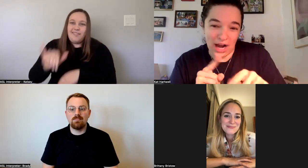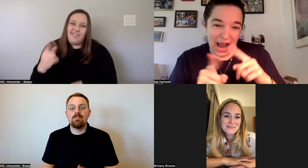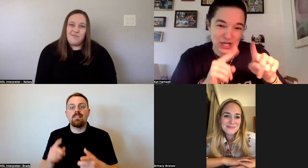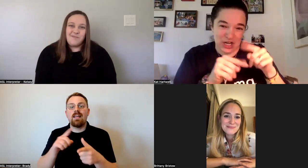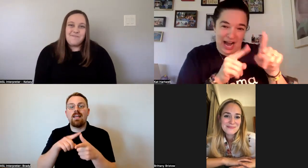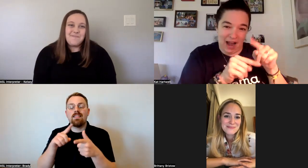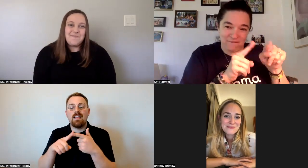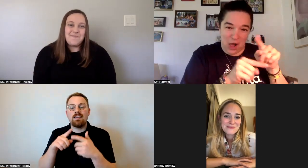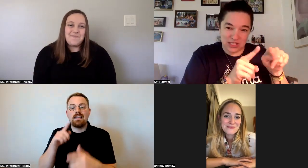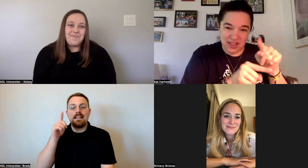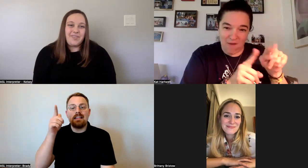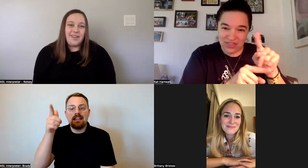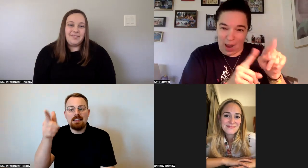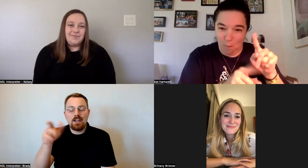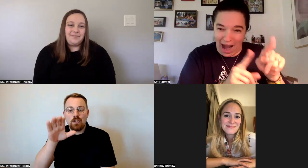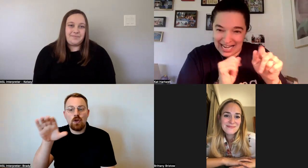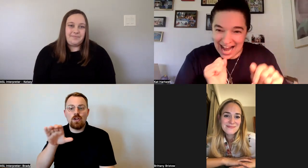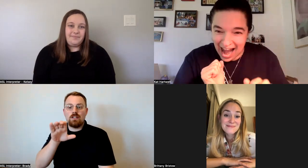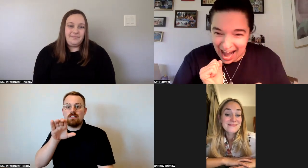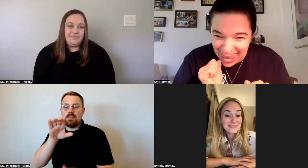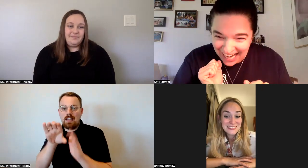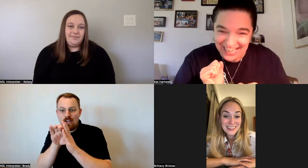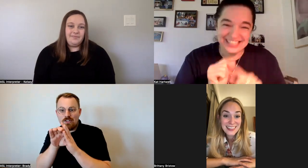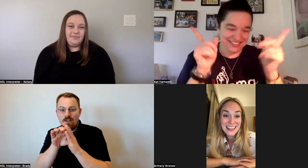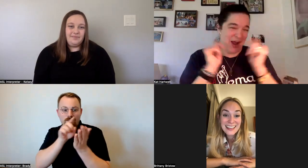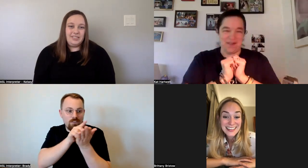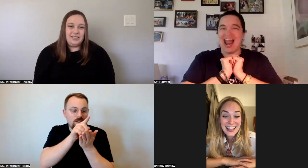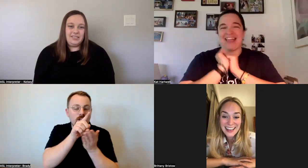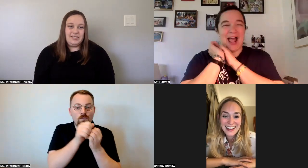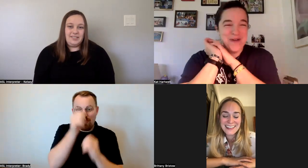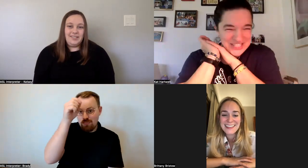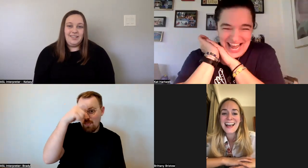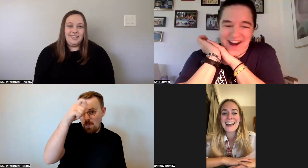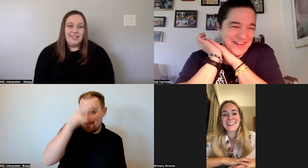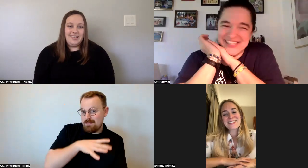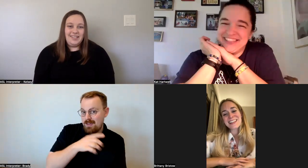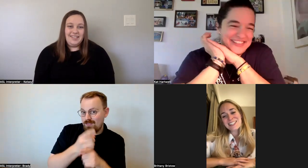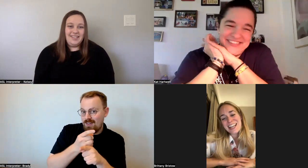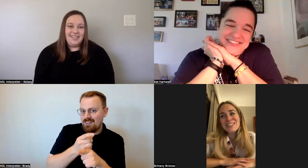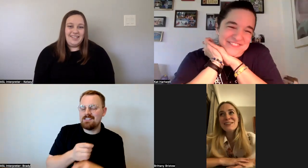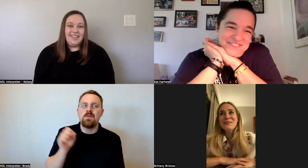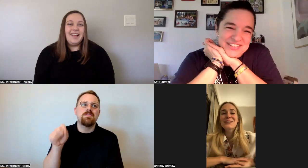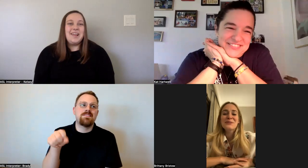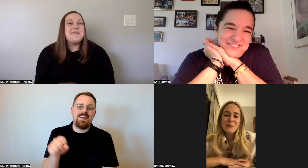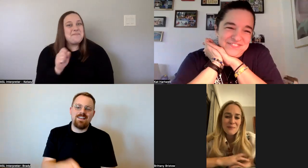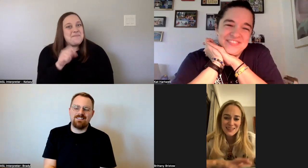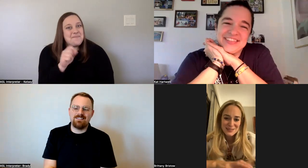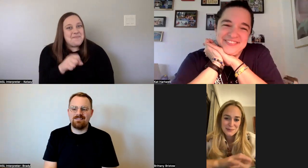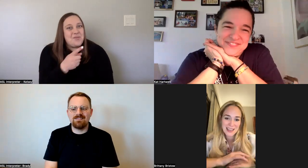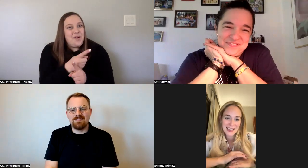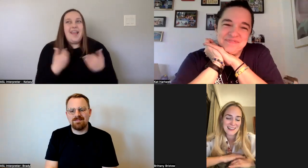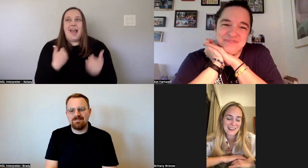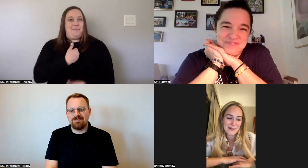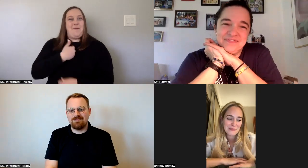eventually your parents are kind of fell in love with that one guy. So Yeah. They have their own little romance